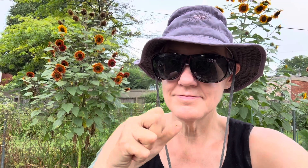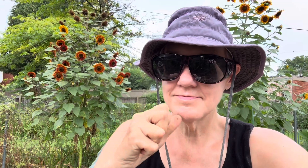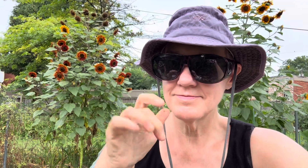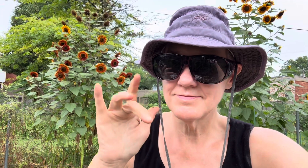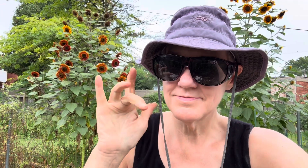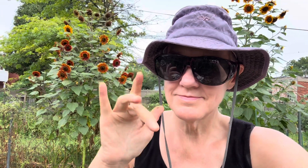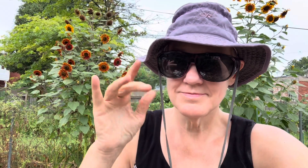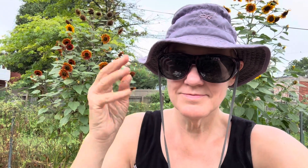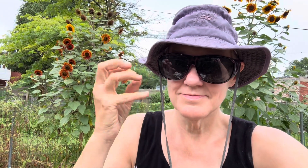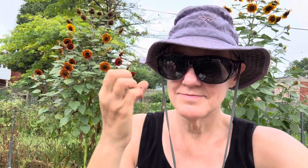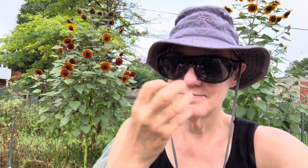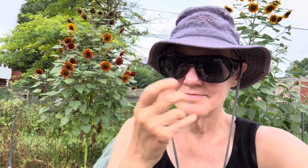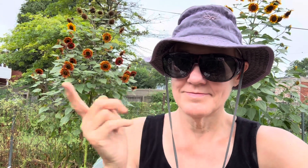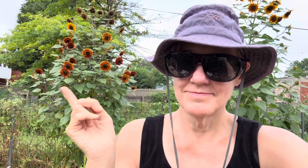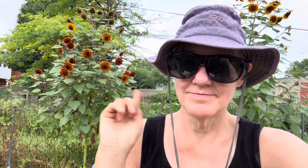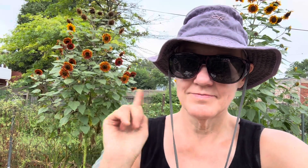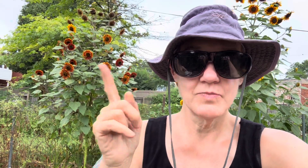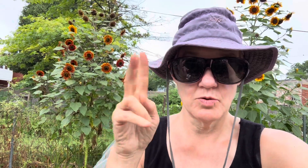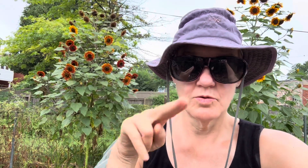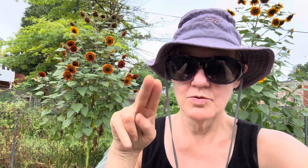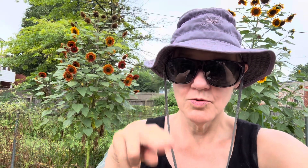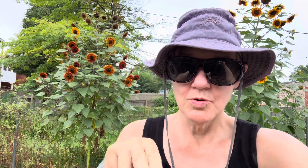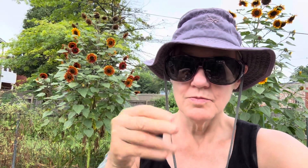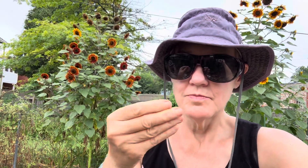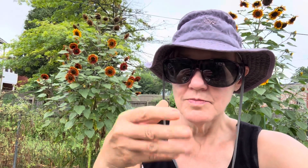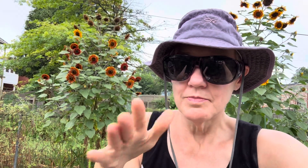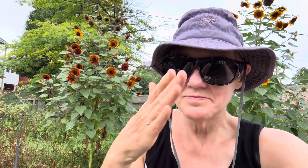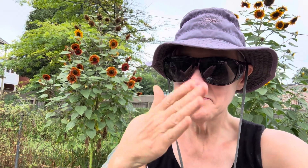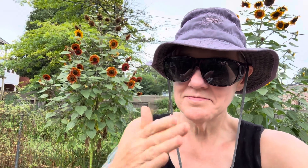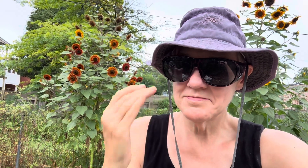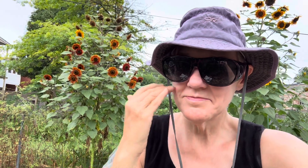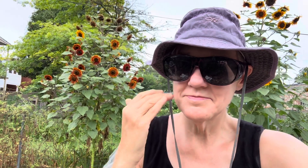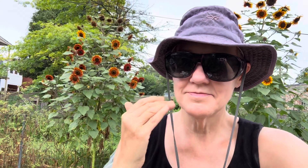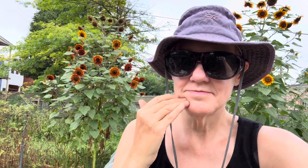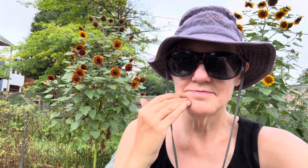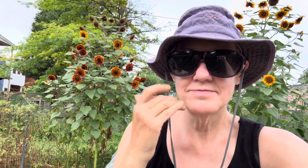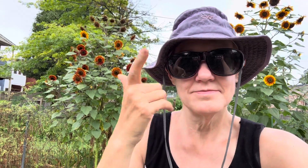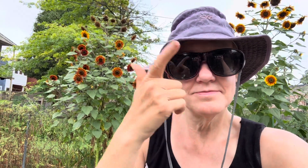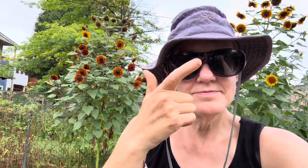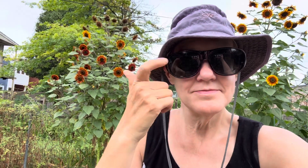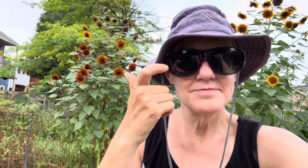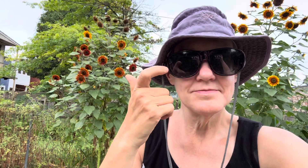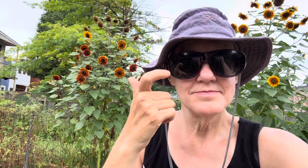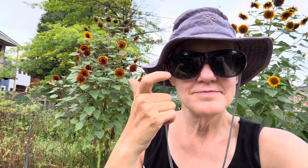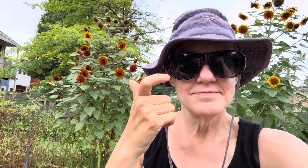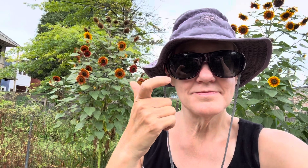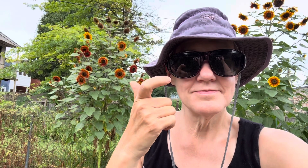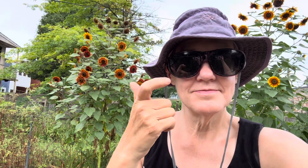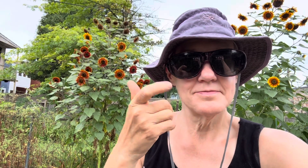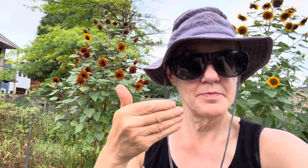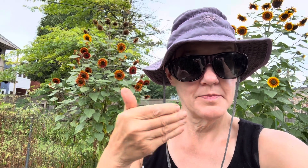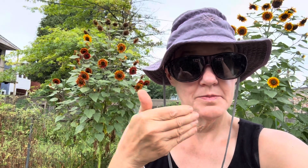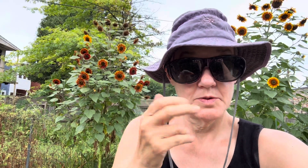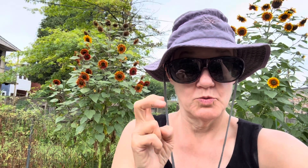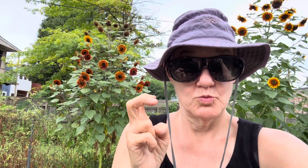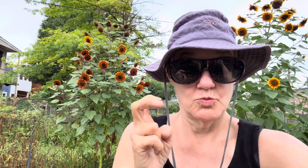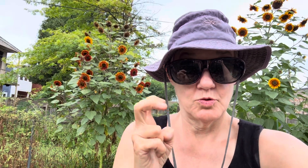This is the first year the squirrels have not touched the sunflowers. Normally they'll chew off quite a few of the heads, and it's because, remember these